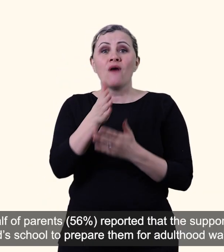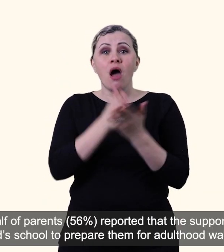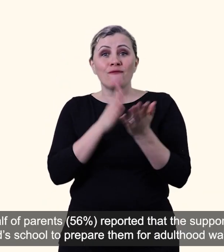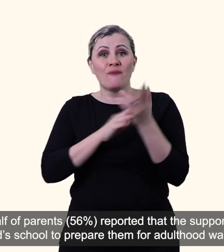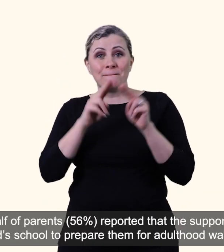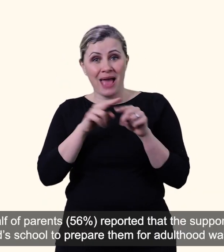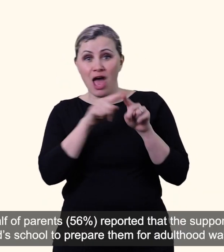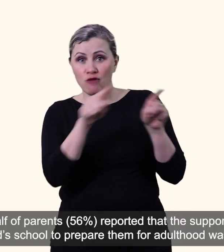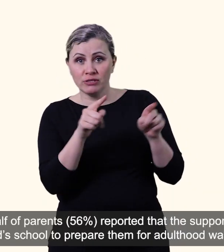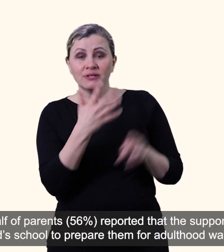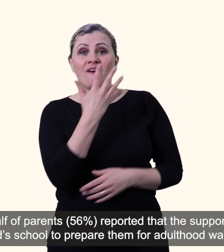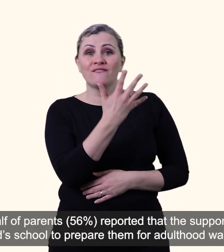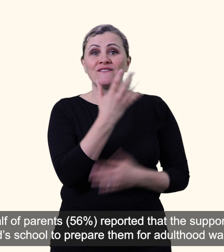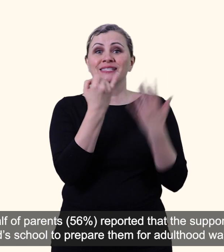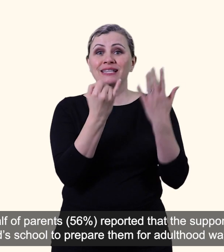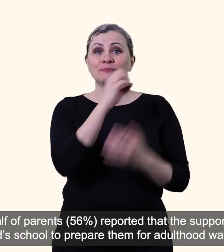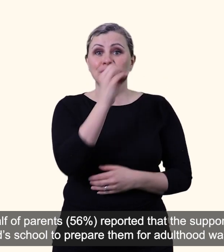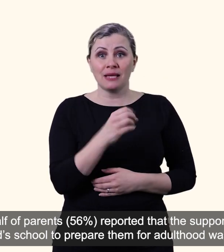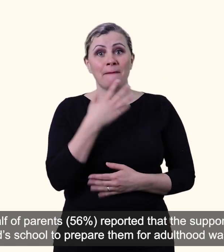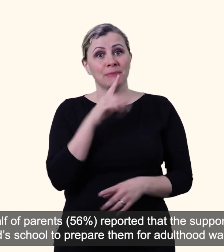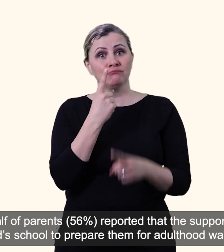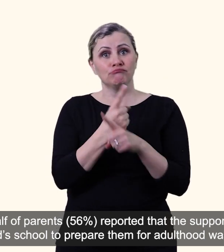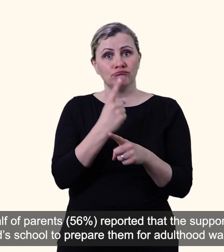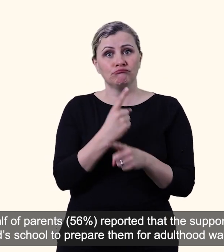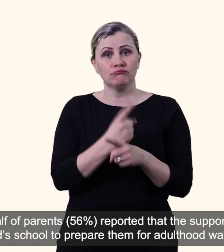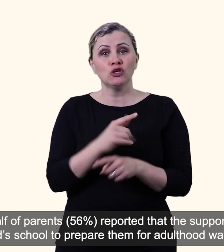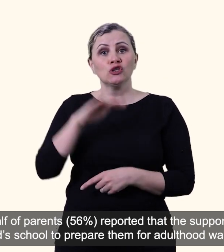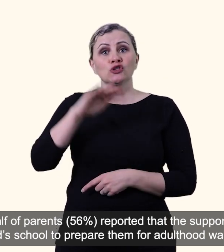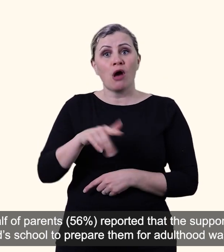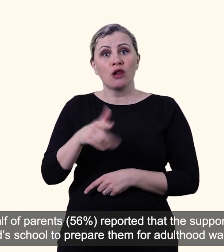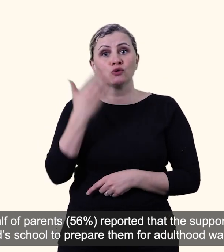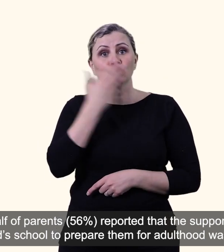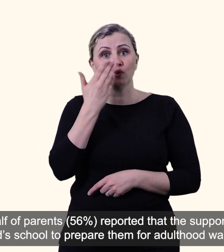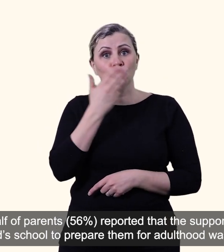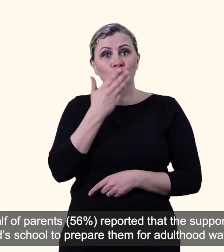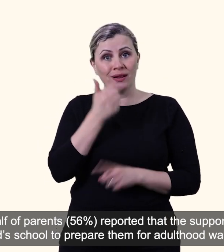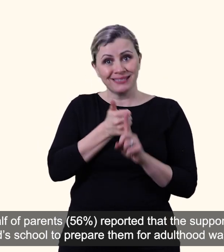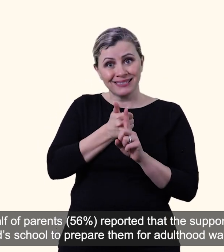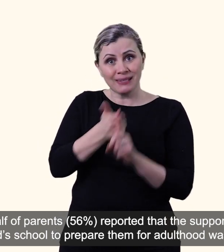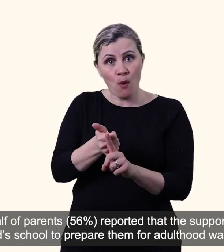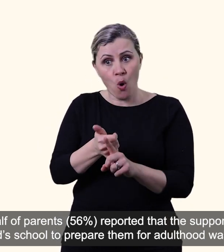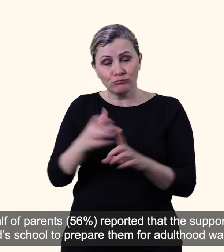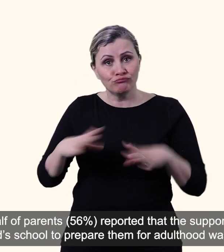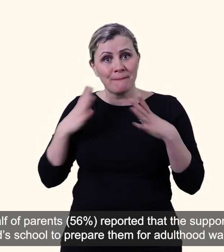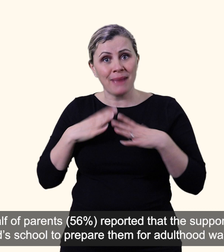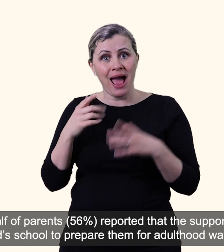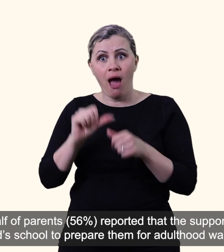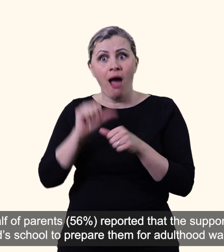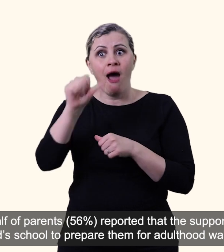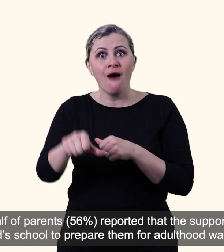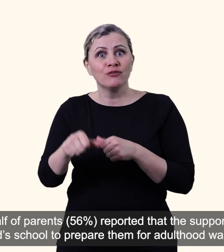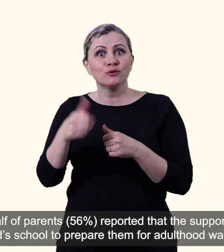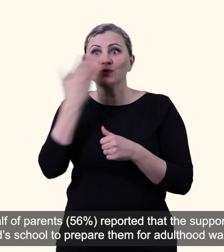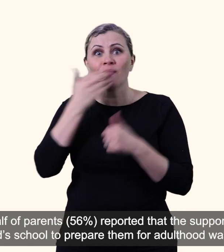Just over half of parents, 56%, reported that the support provided by their child's school to